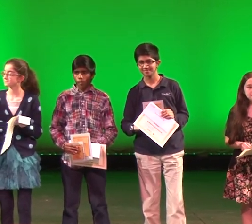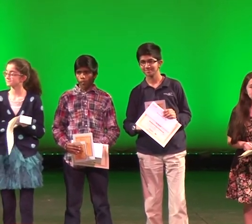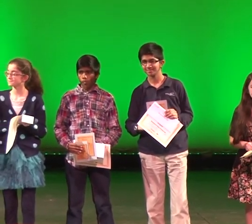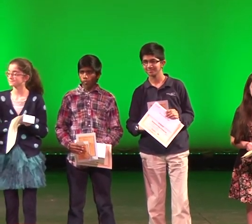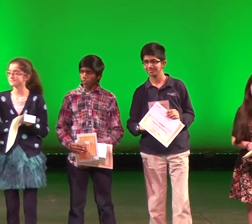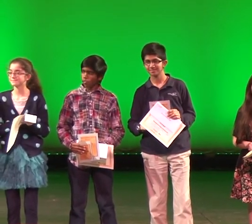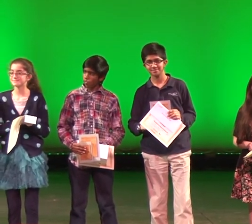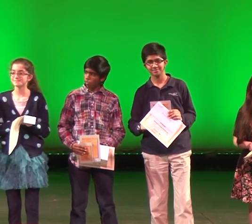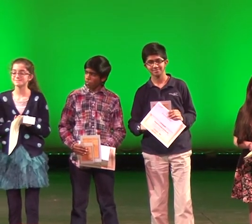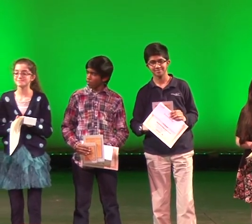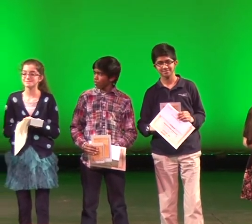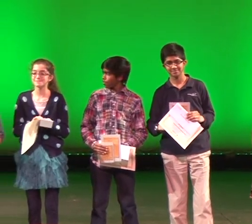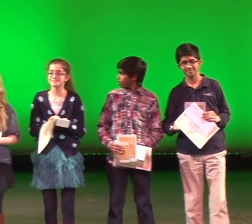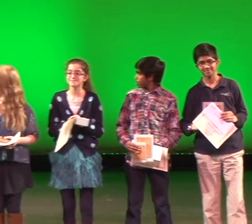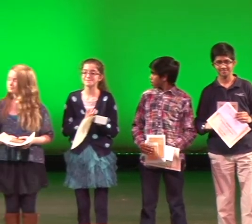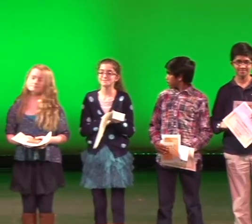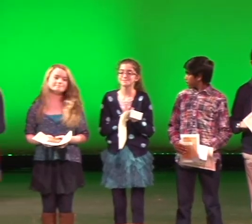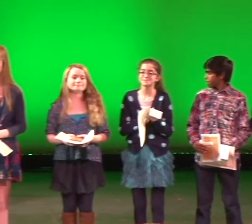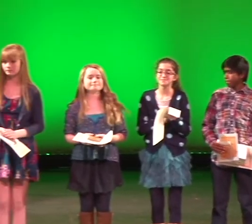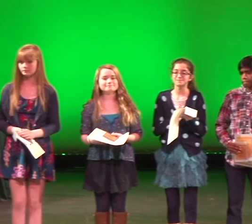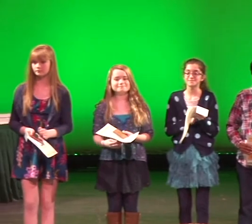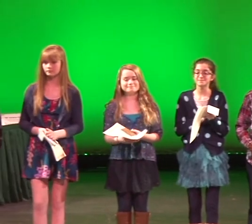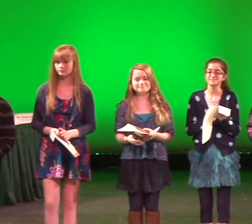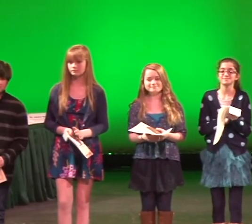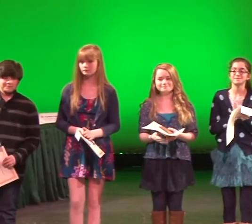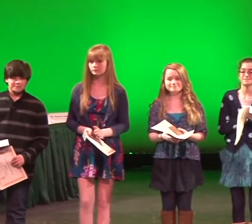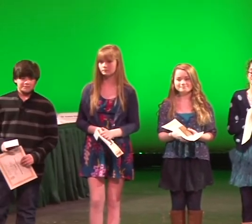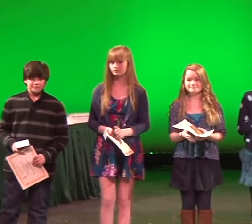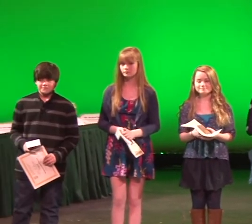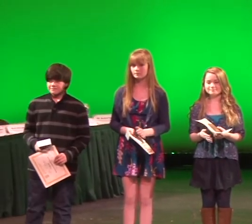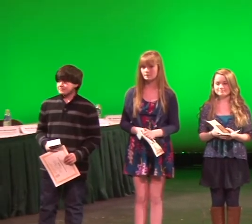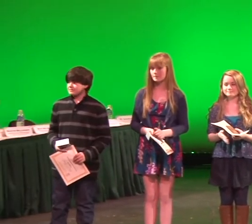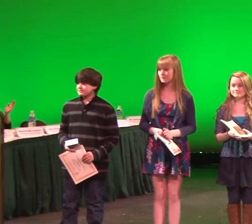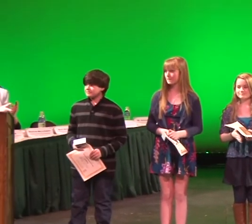Let's congratulate our first place winners in the junior division.